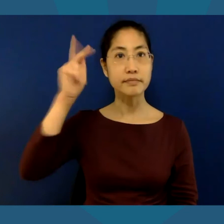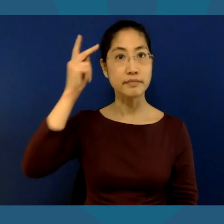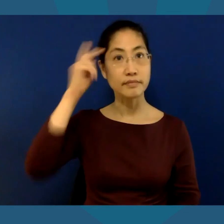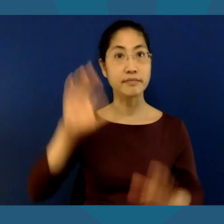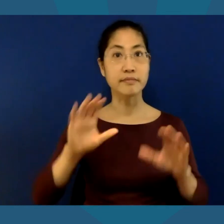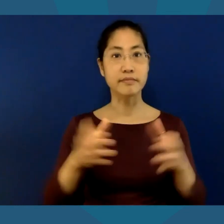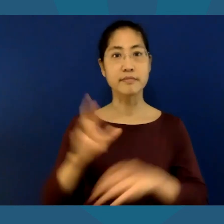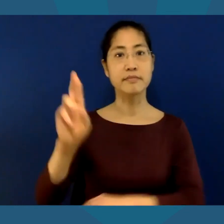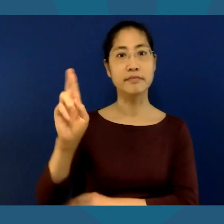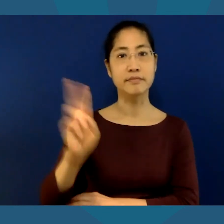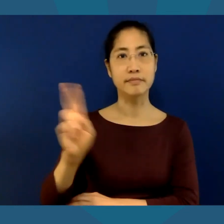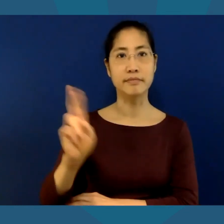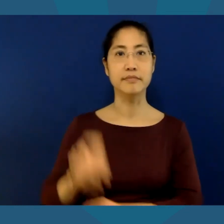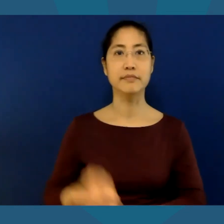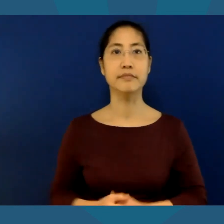Party, Republican.